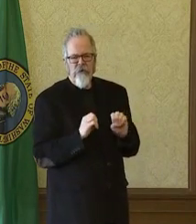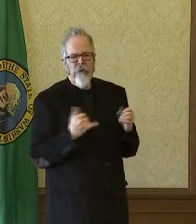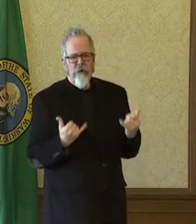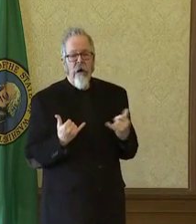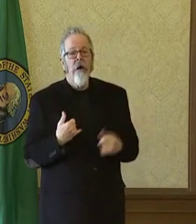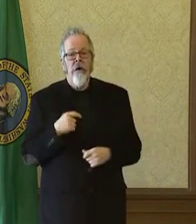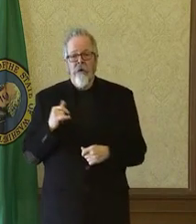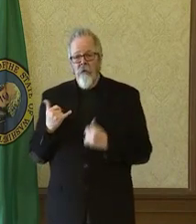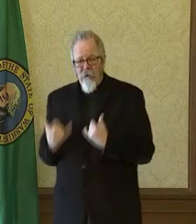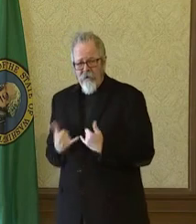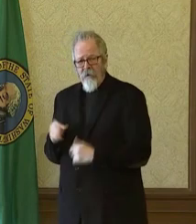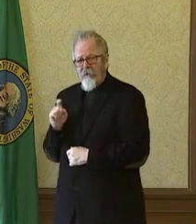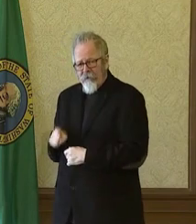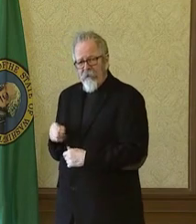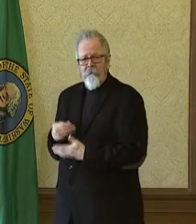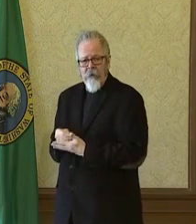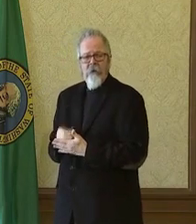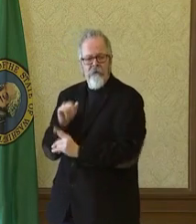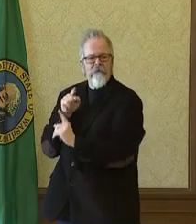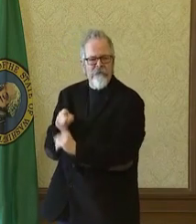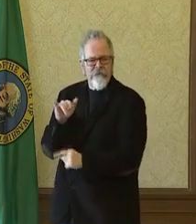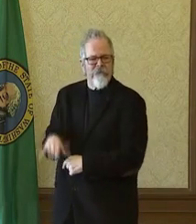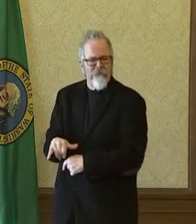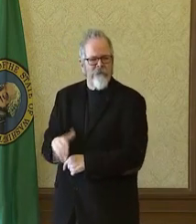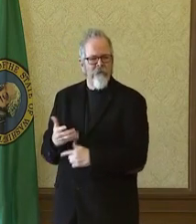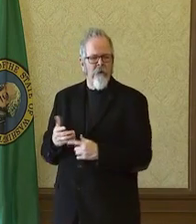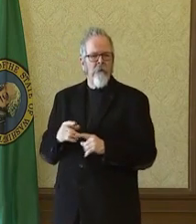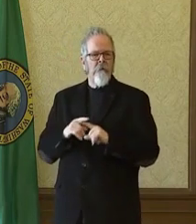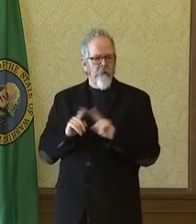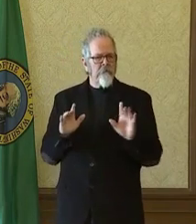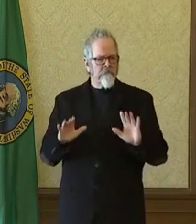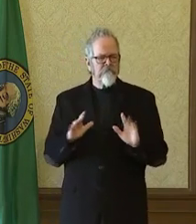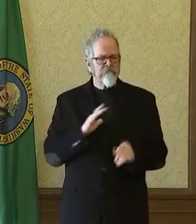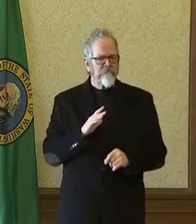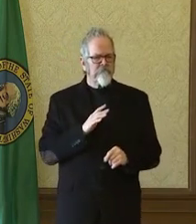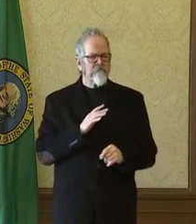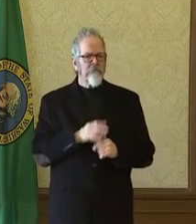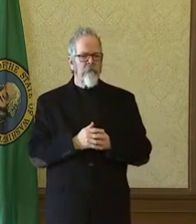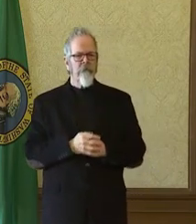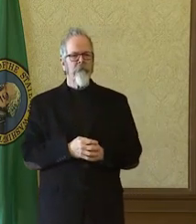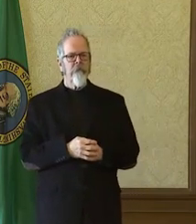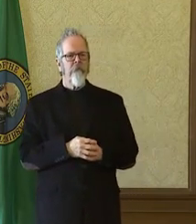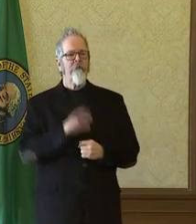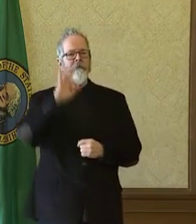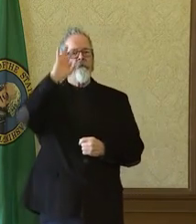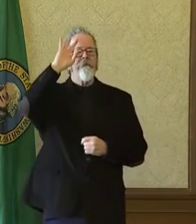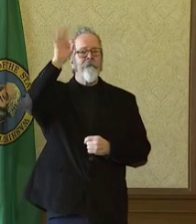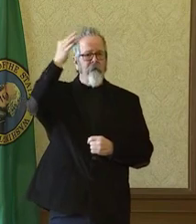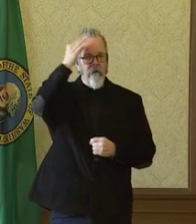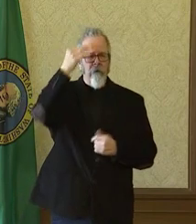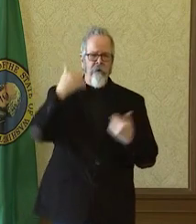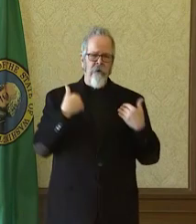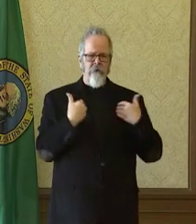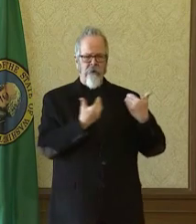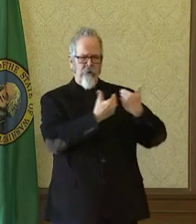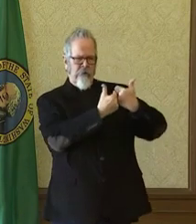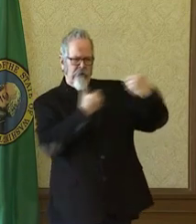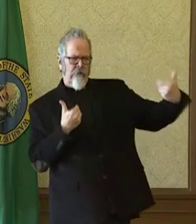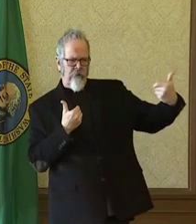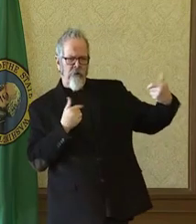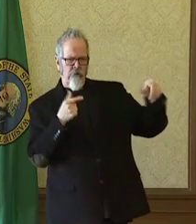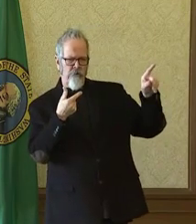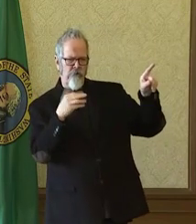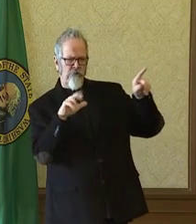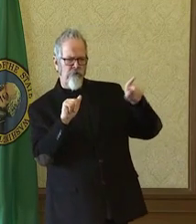Administration loans offered by the federal government, but those processes are still being developed, and